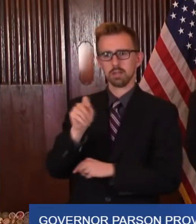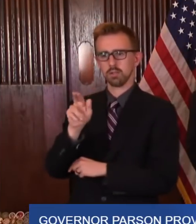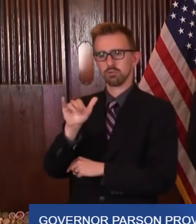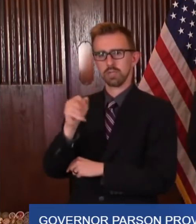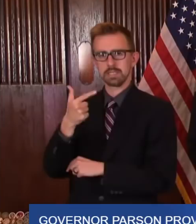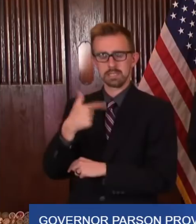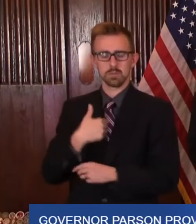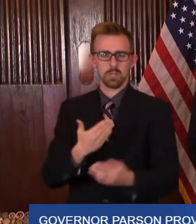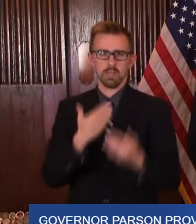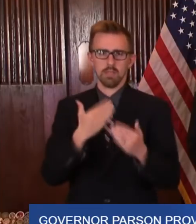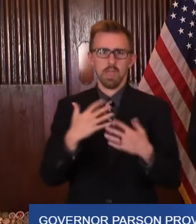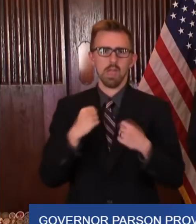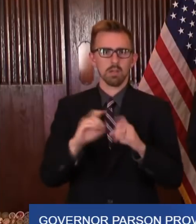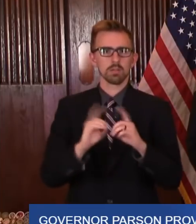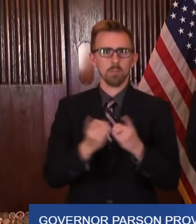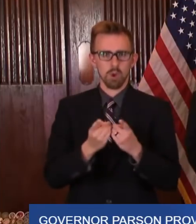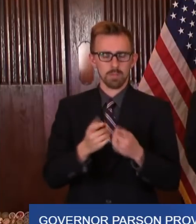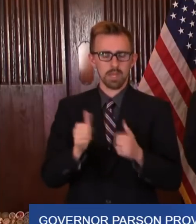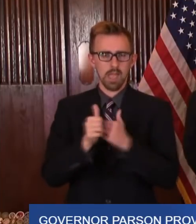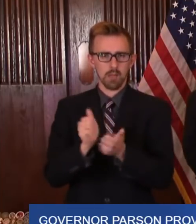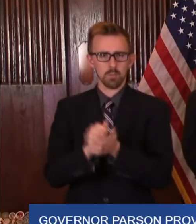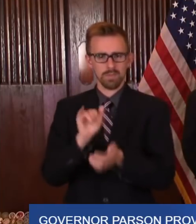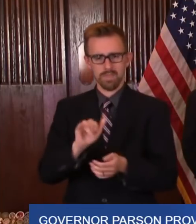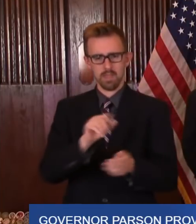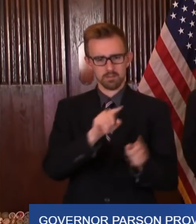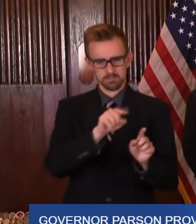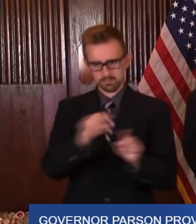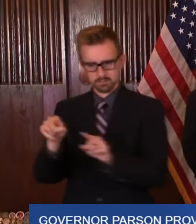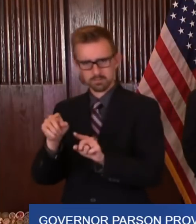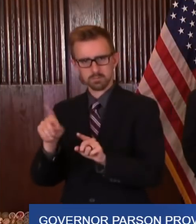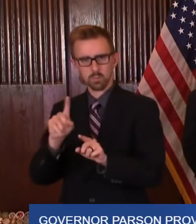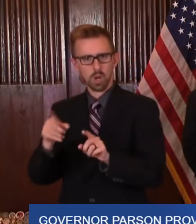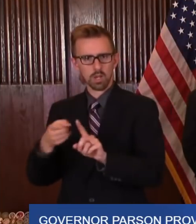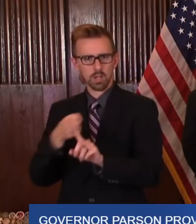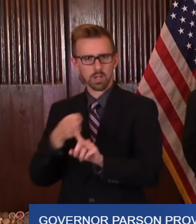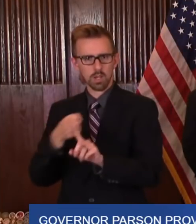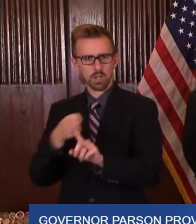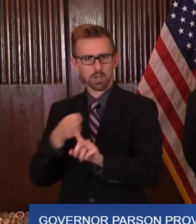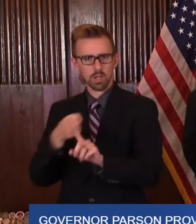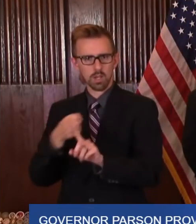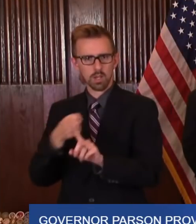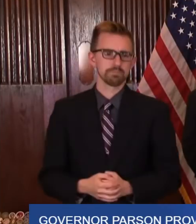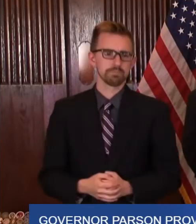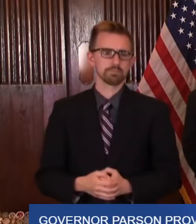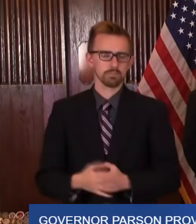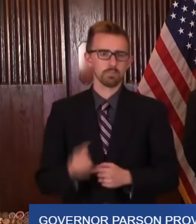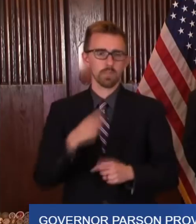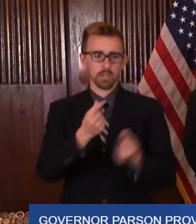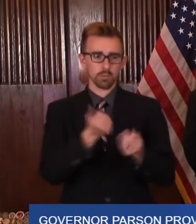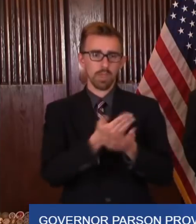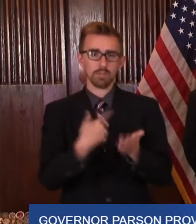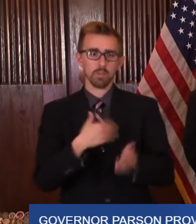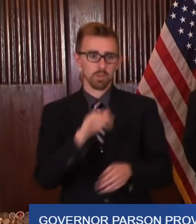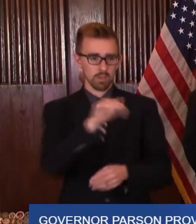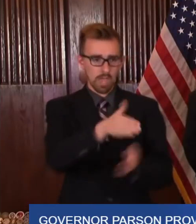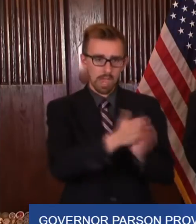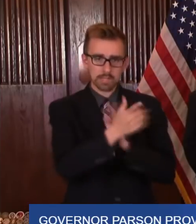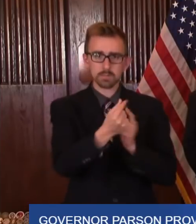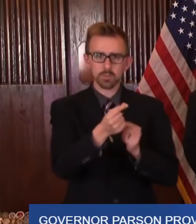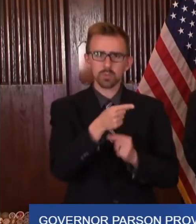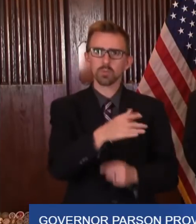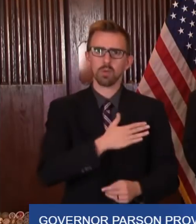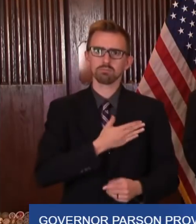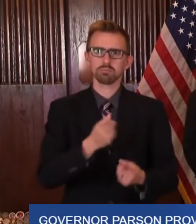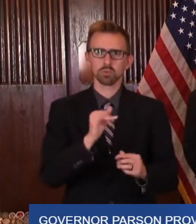health department there. I've talked to the plant manager numerous times. They are doing everything we would ask and have always been doing that, which is